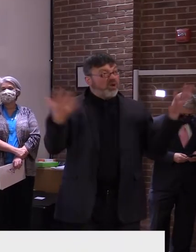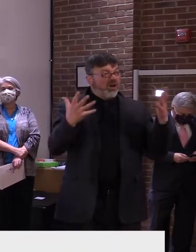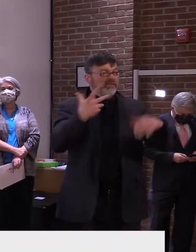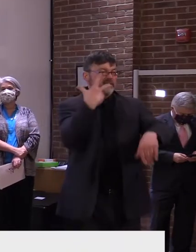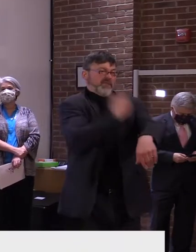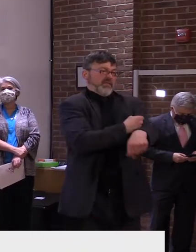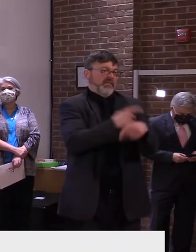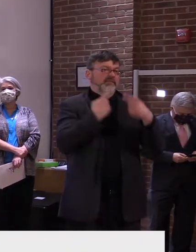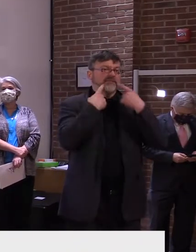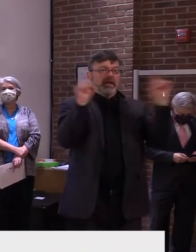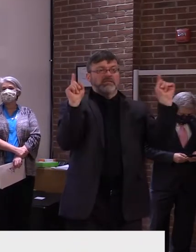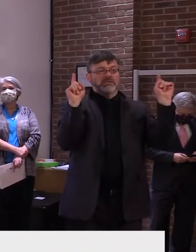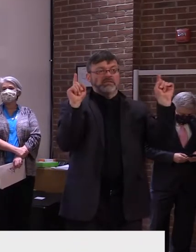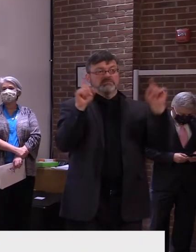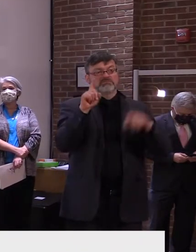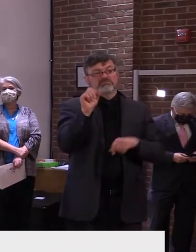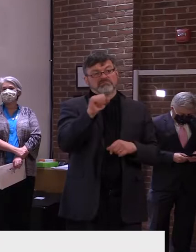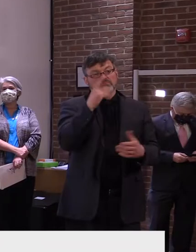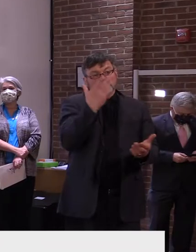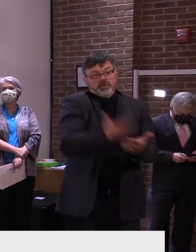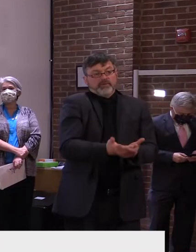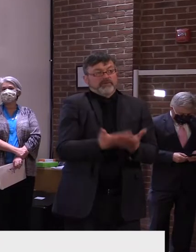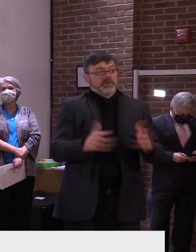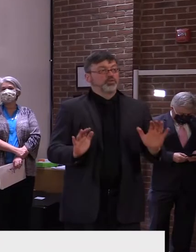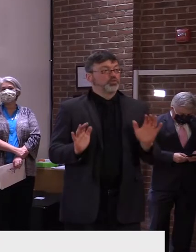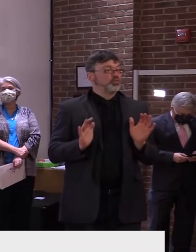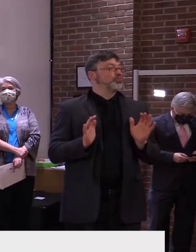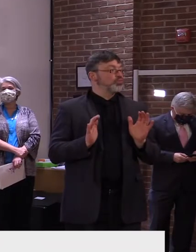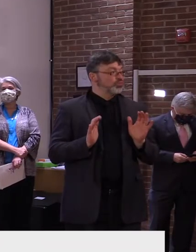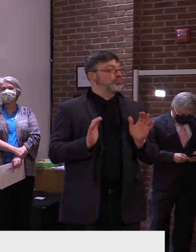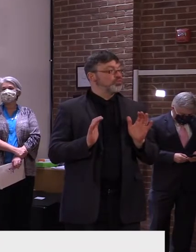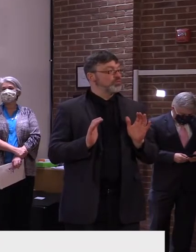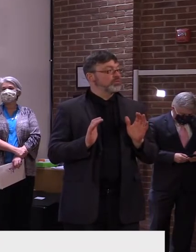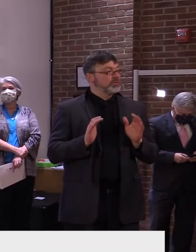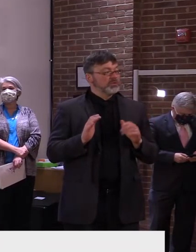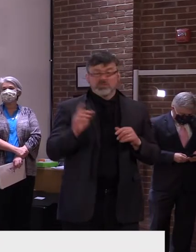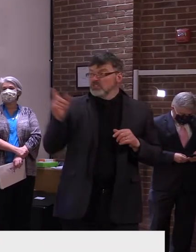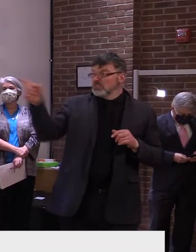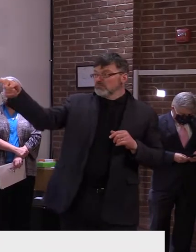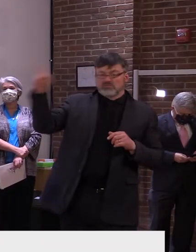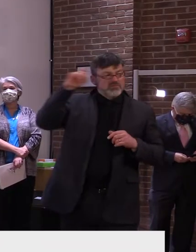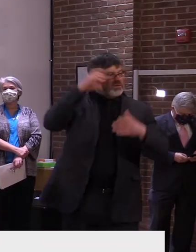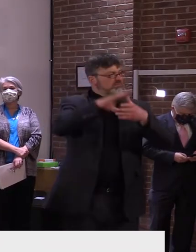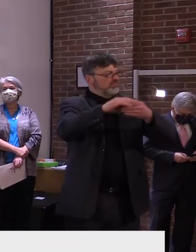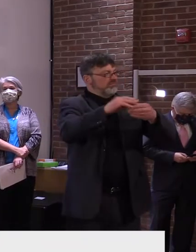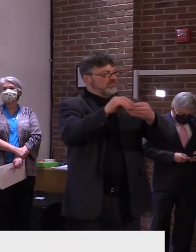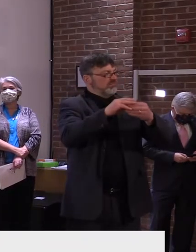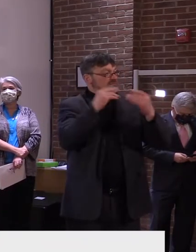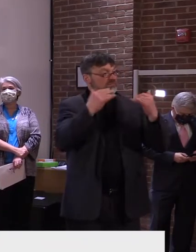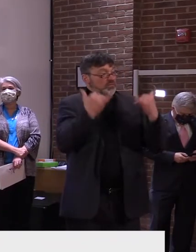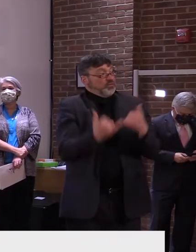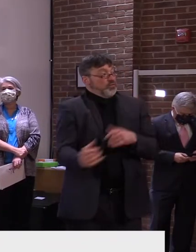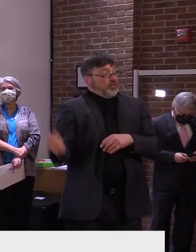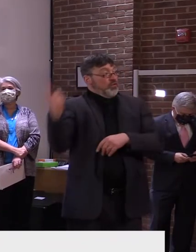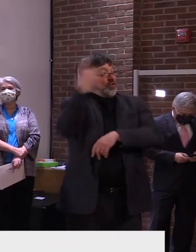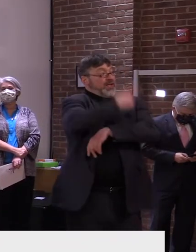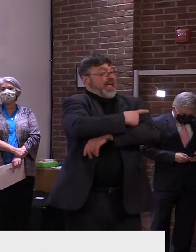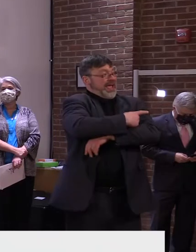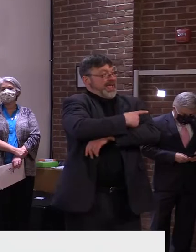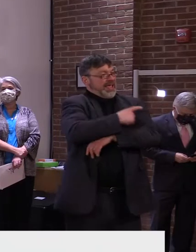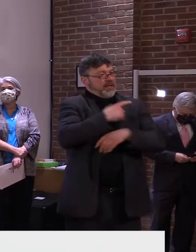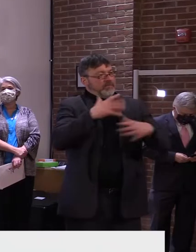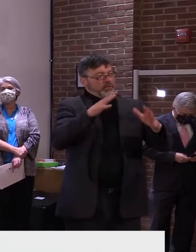As many, including the governor, have noted, today marks the one-year mark of our first deaths in Vermont due